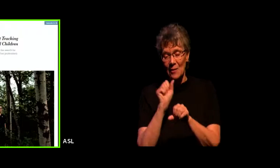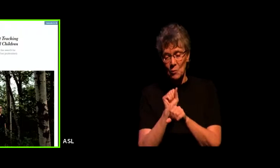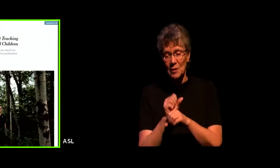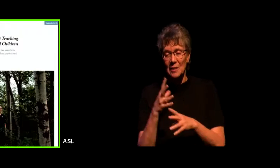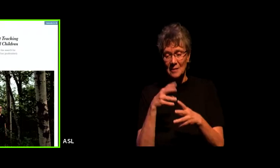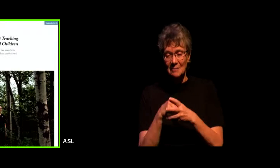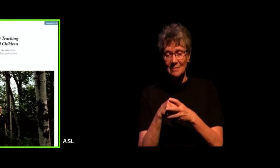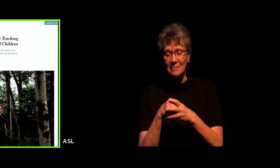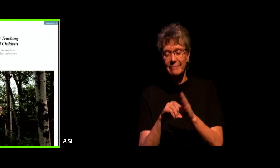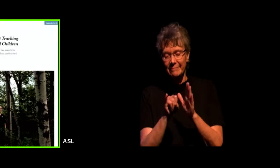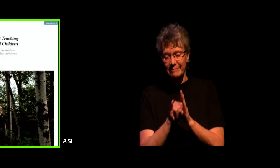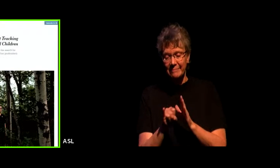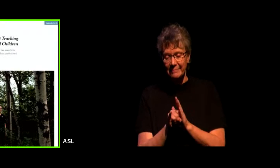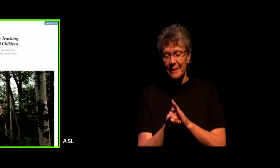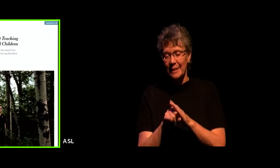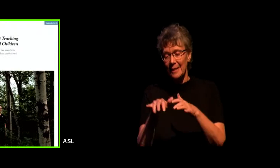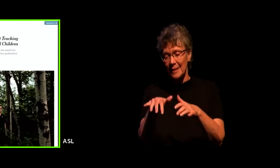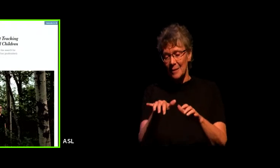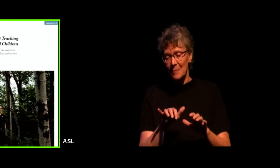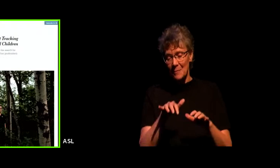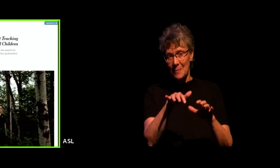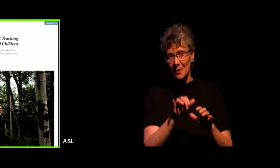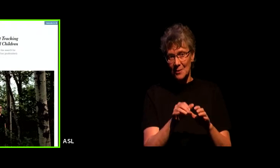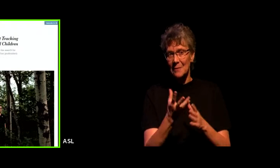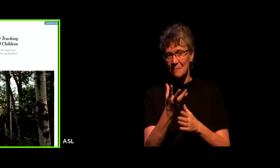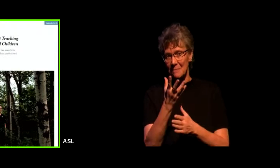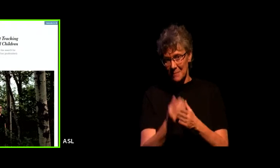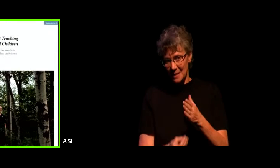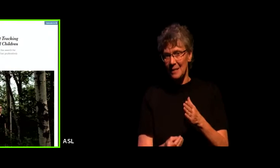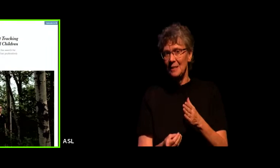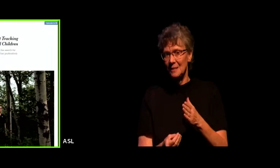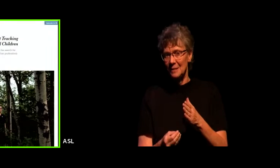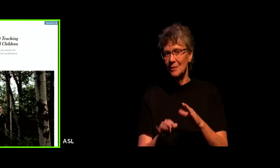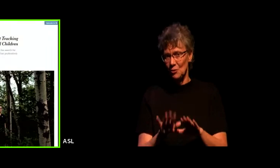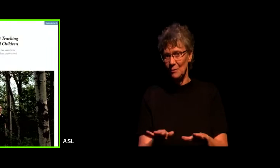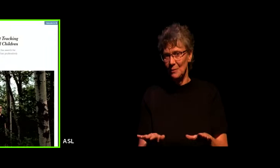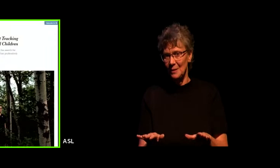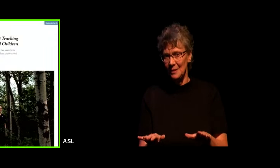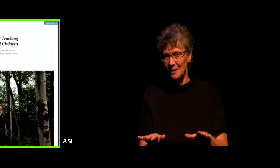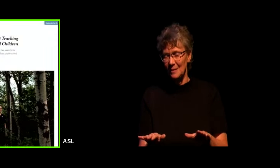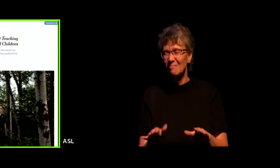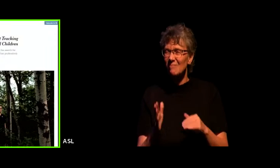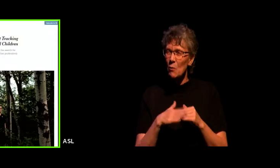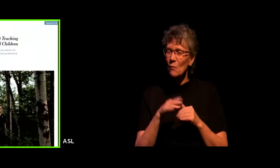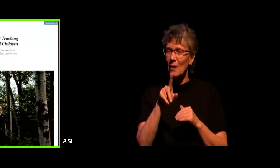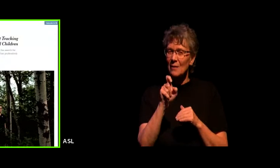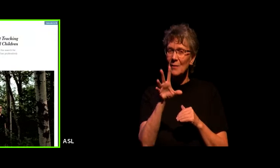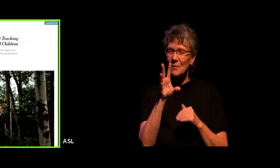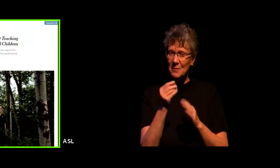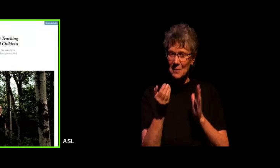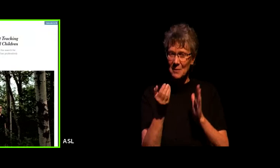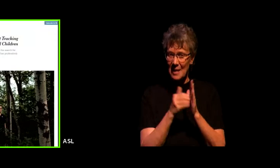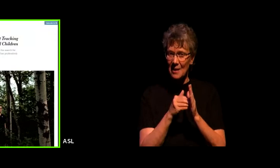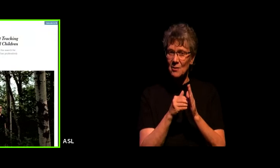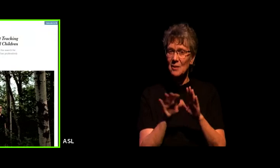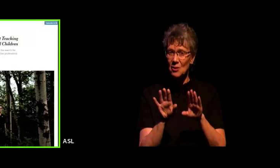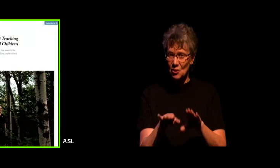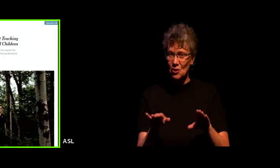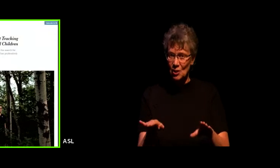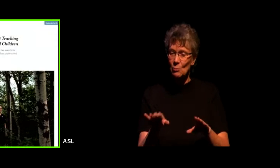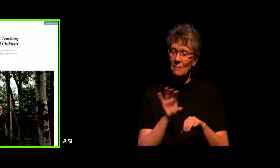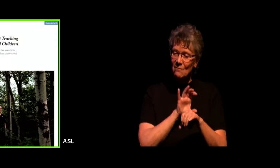children, over 150,000 children being forced to attend what were called residential schools, but they were being